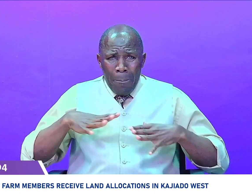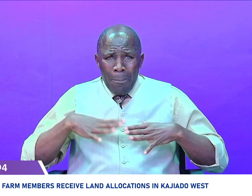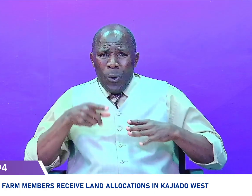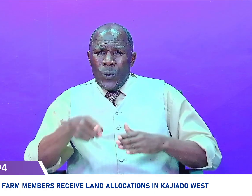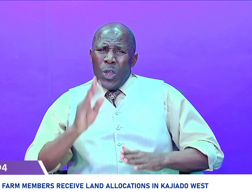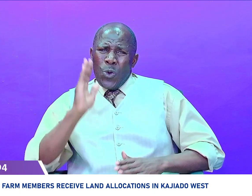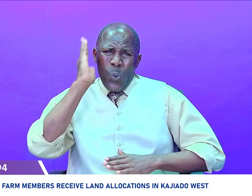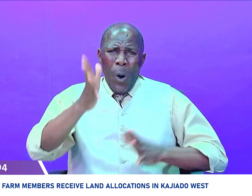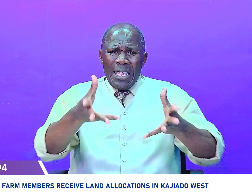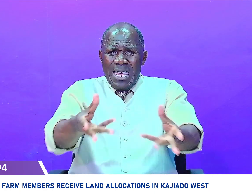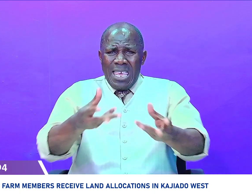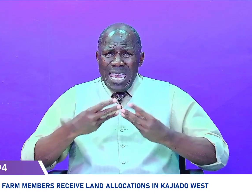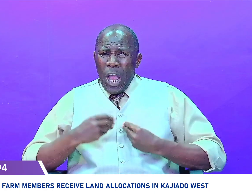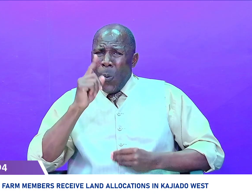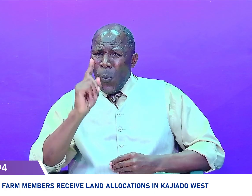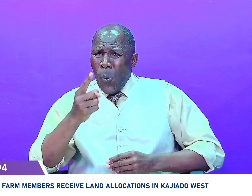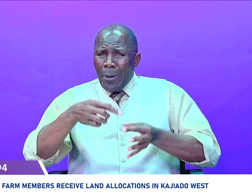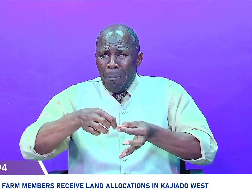1 acre each,